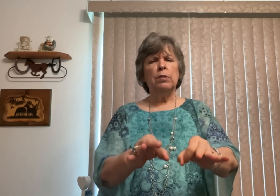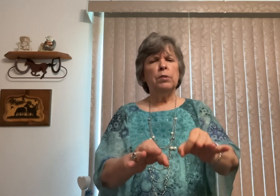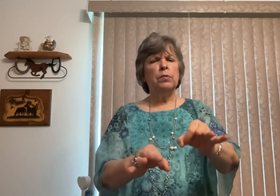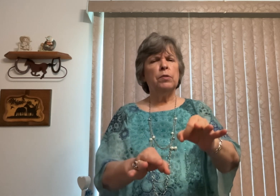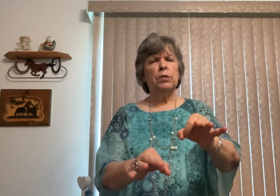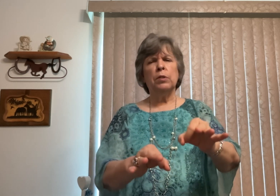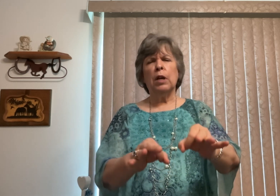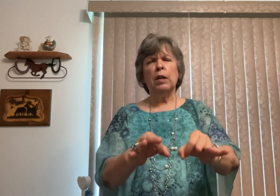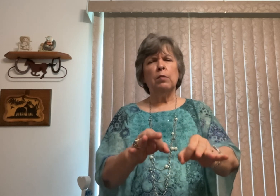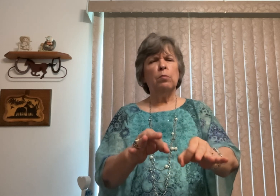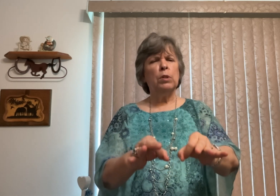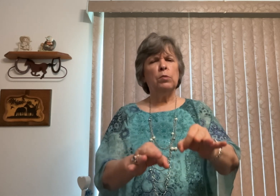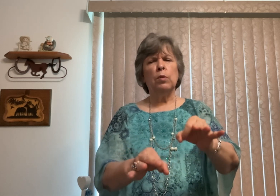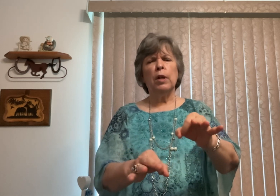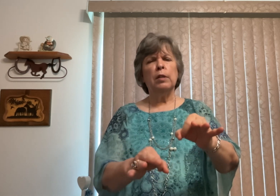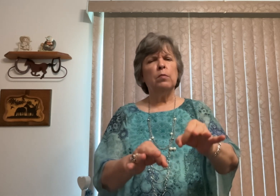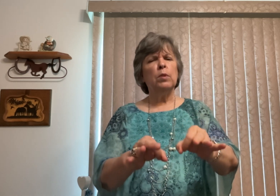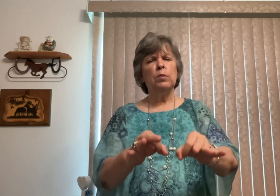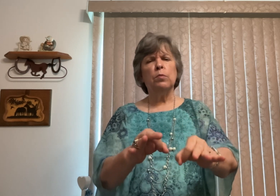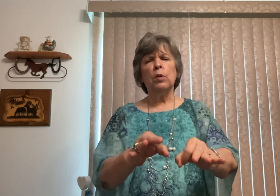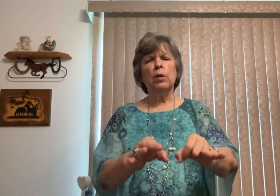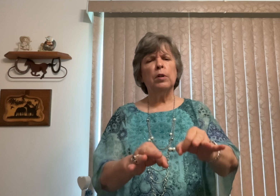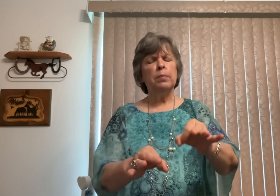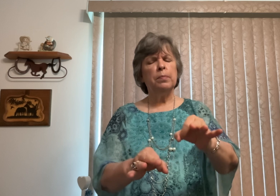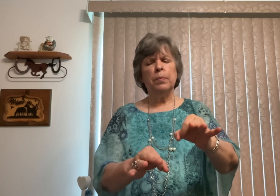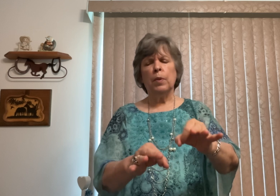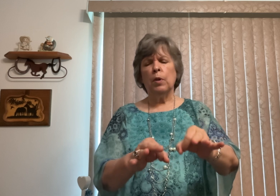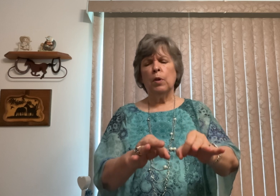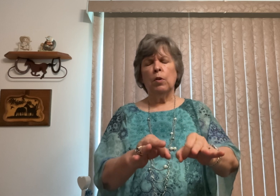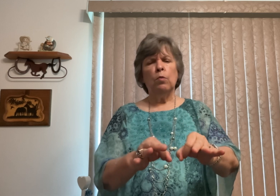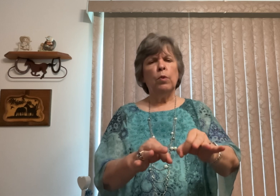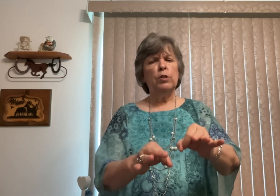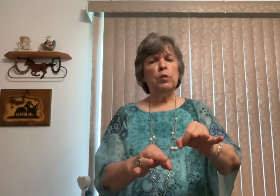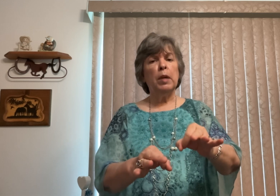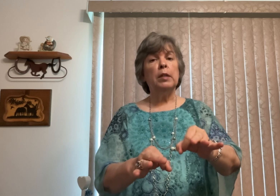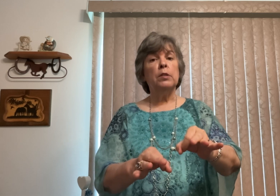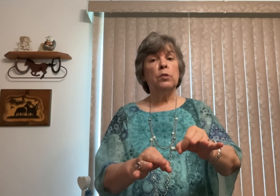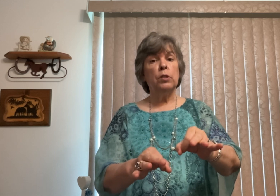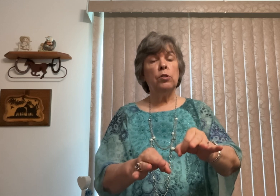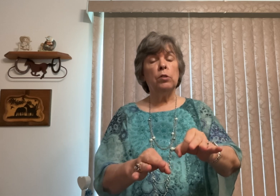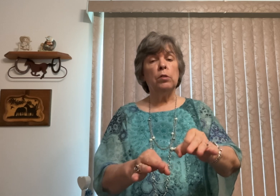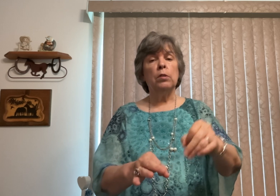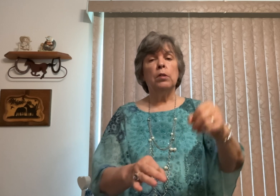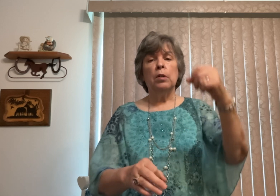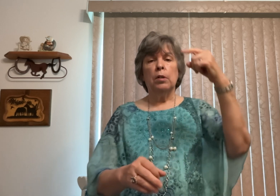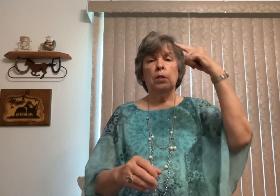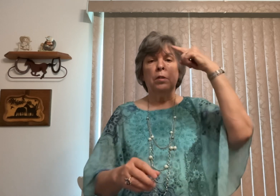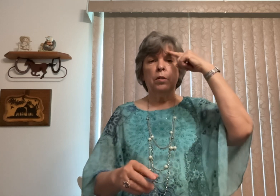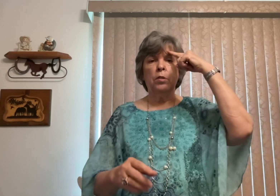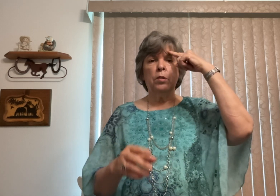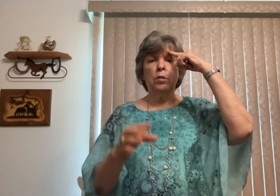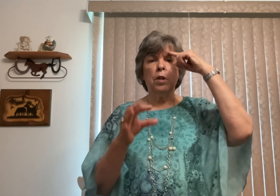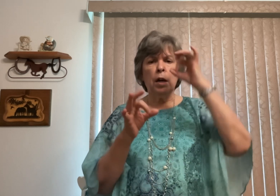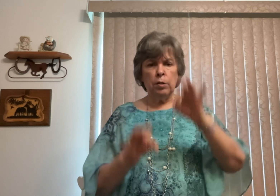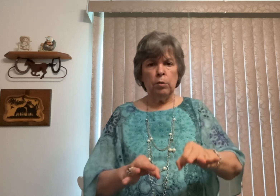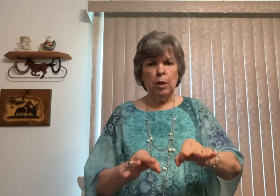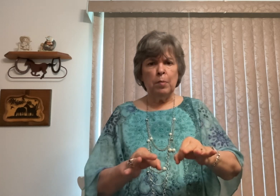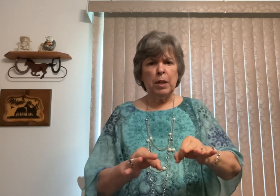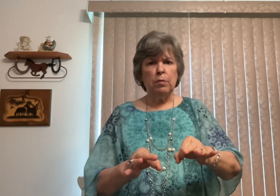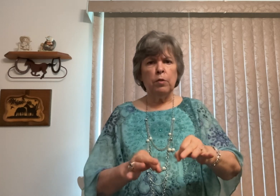if to decide what's right and what's wrong. Once you make a decision, this is decide. You come down